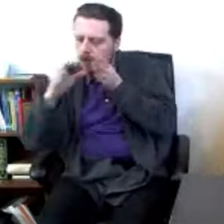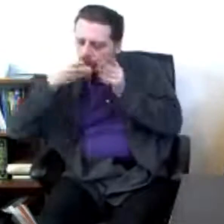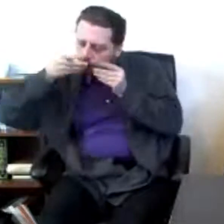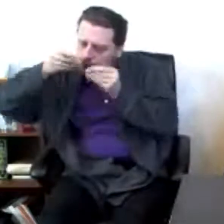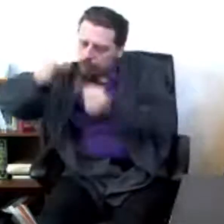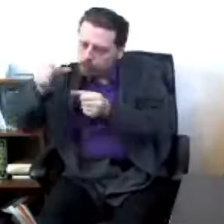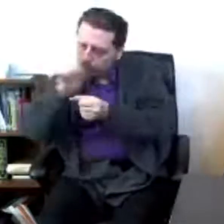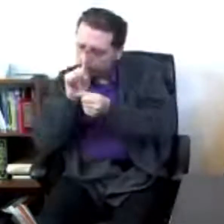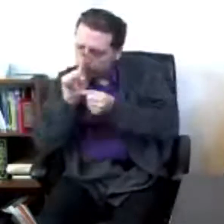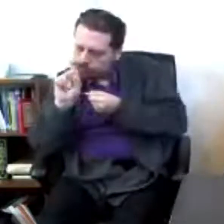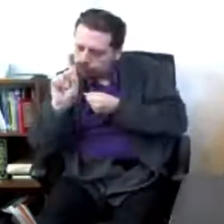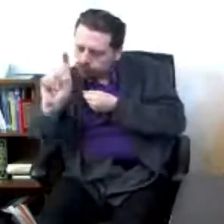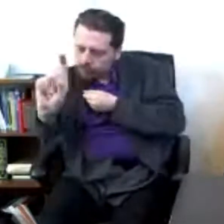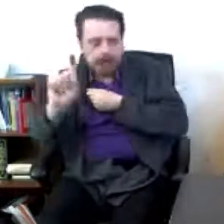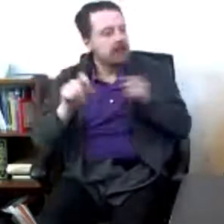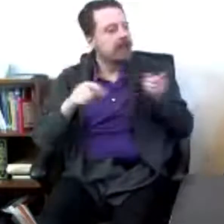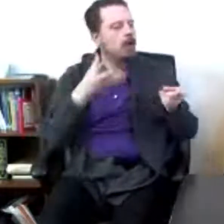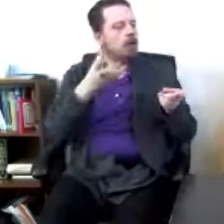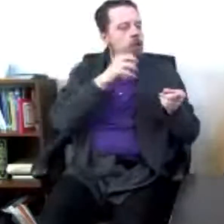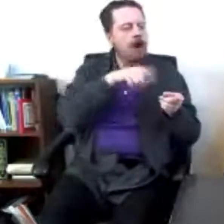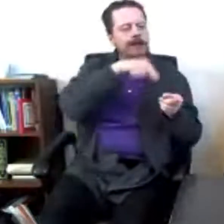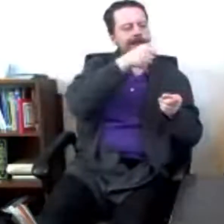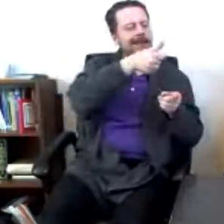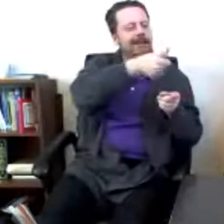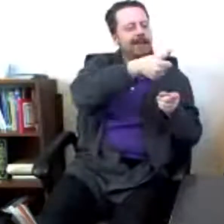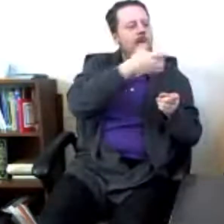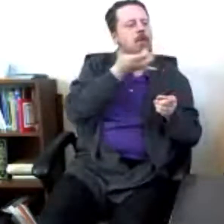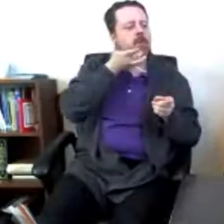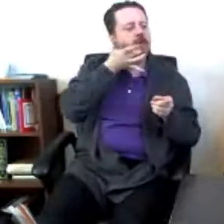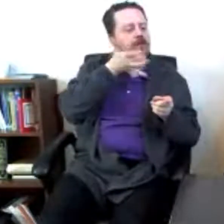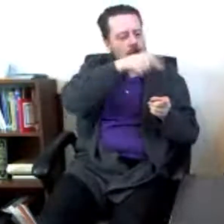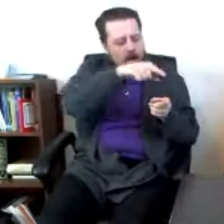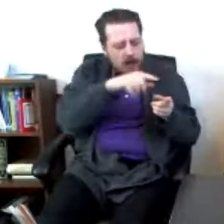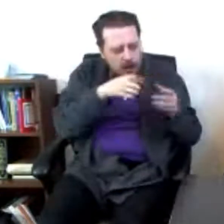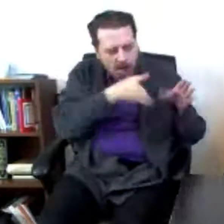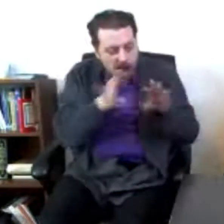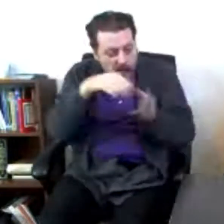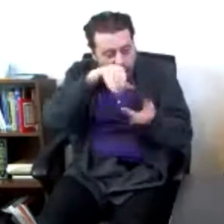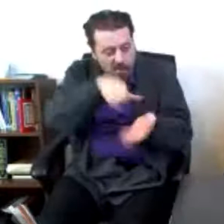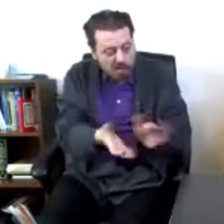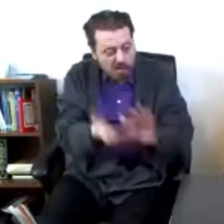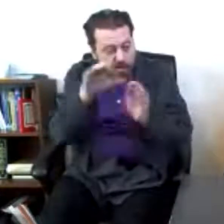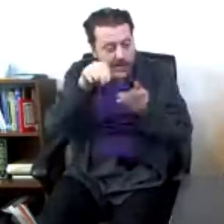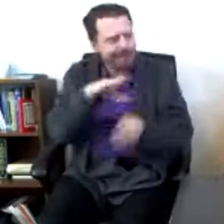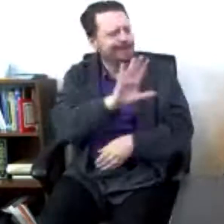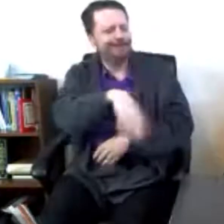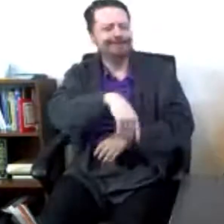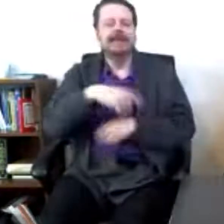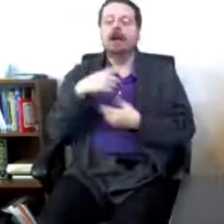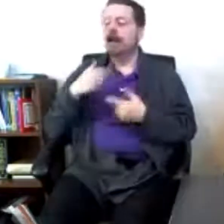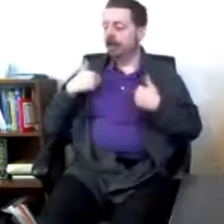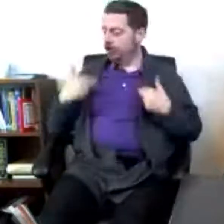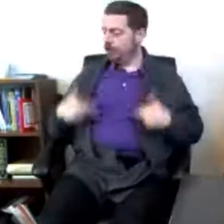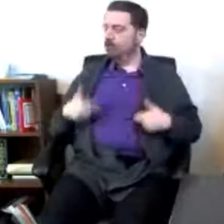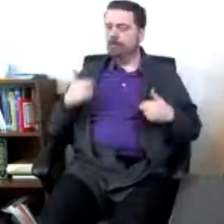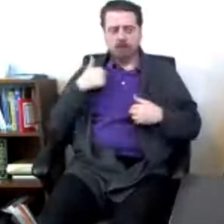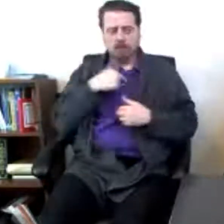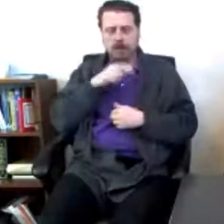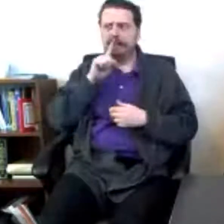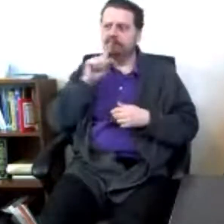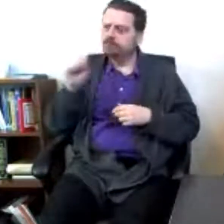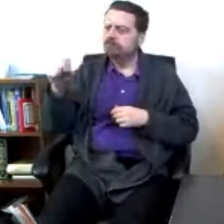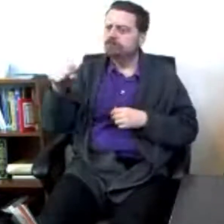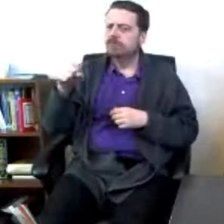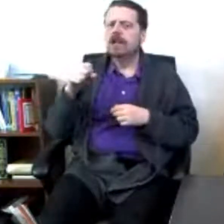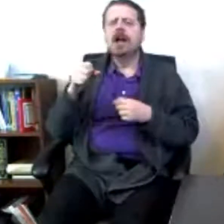be custom tailored to their liking. And because we are humans, what we like now, we may not like